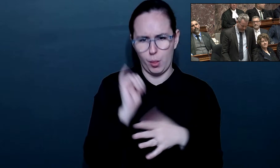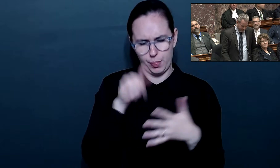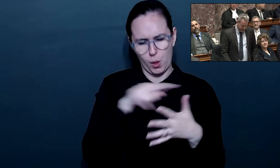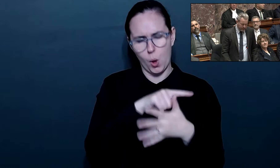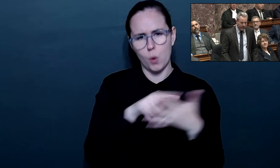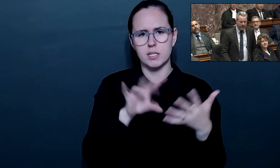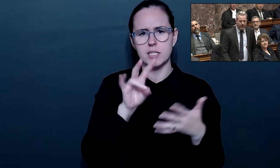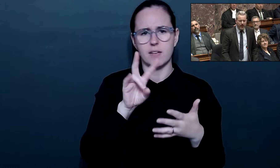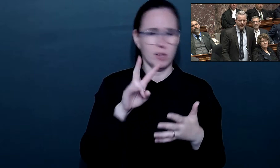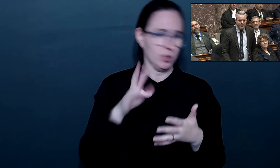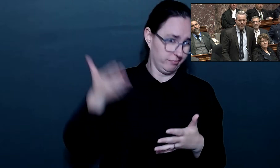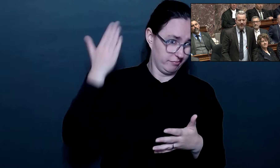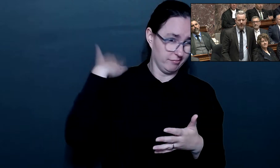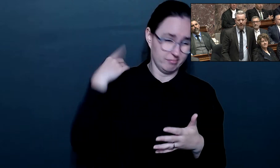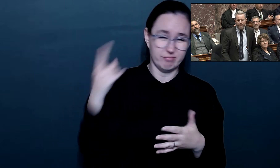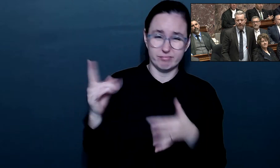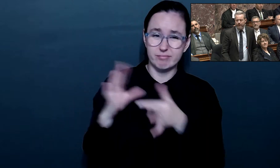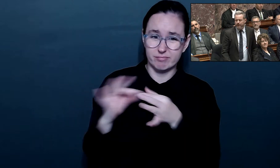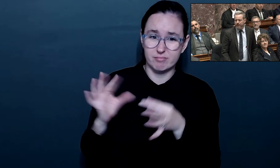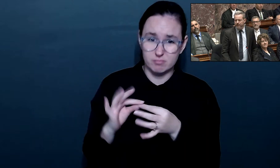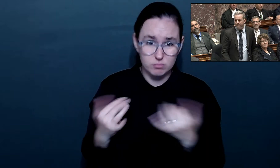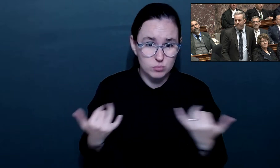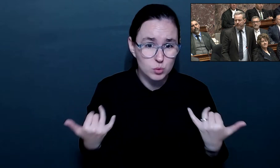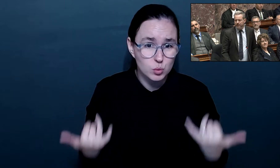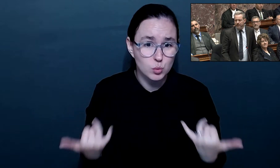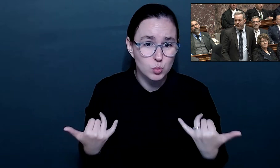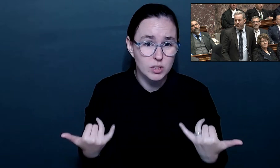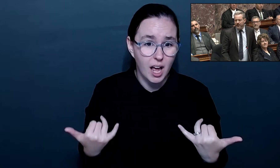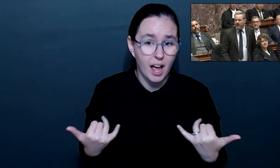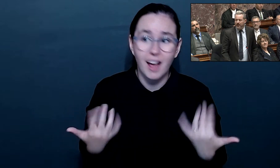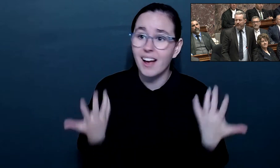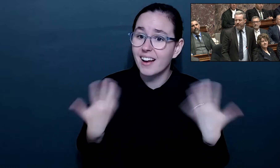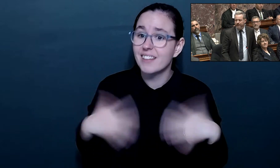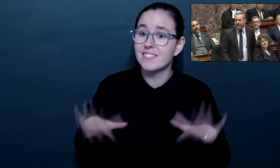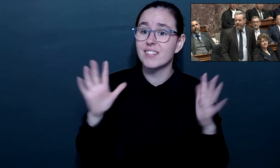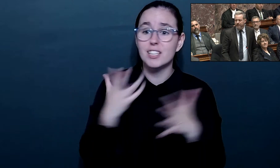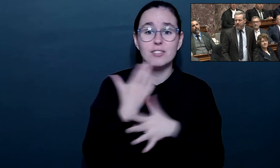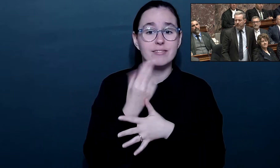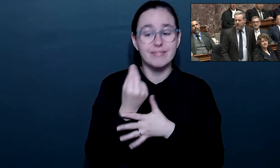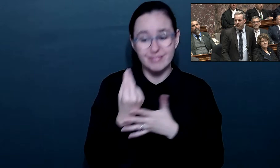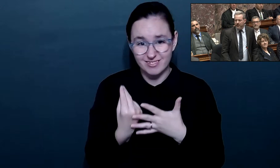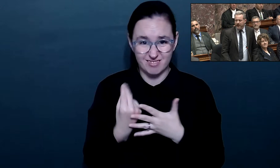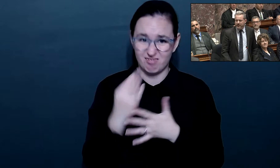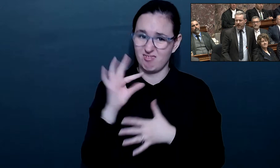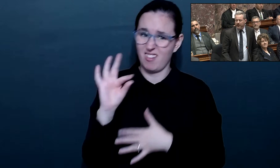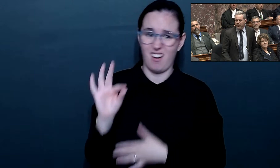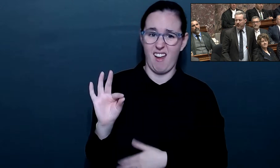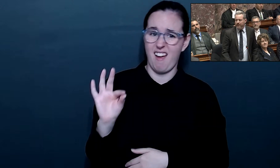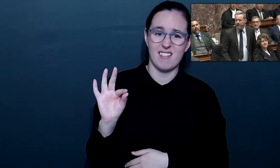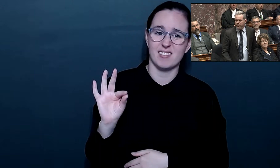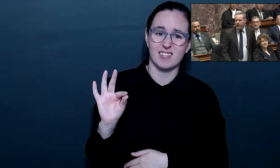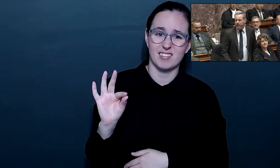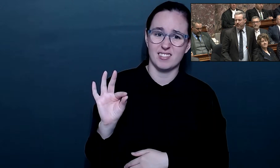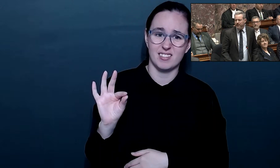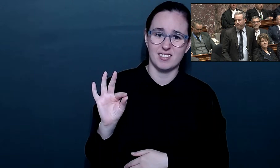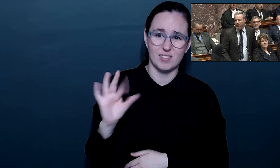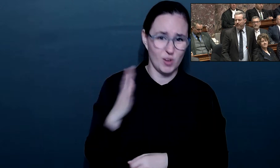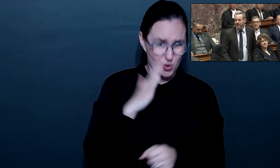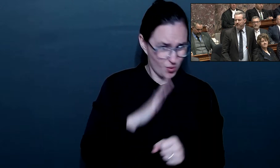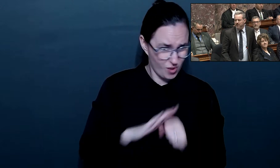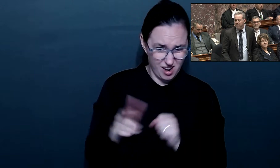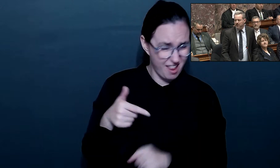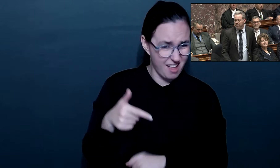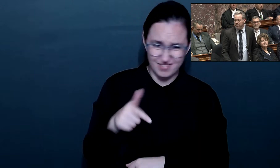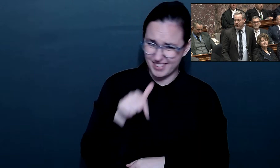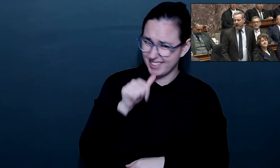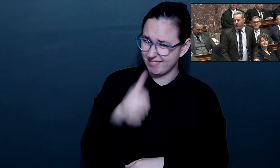9 out of 72. That's not good enough. That is not good enough for the children of this